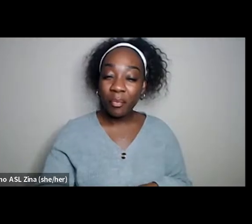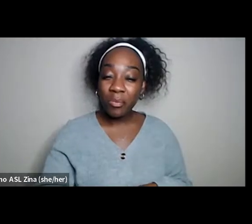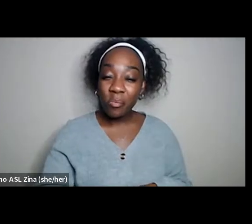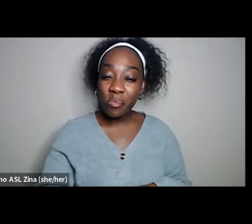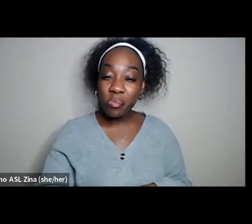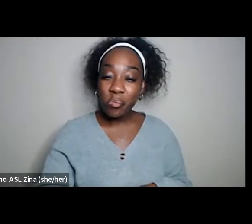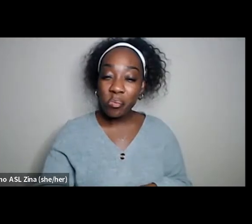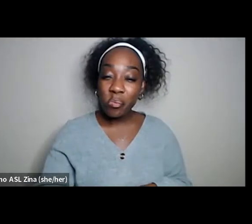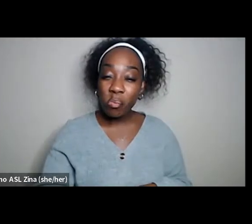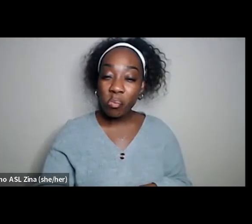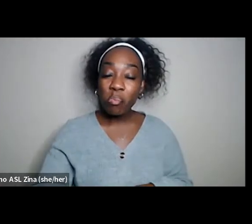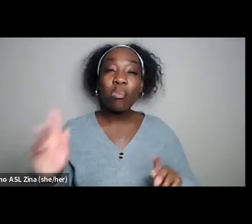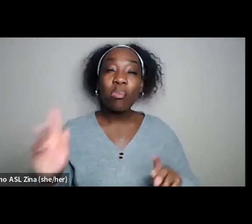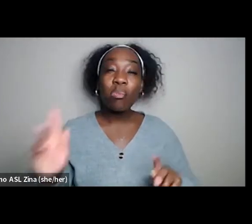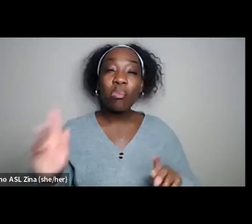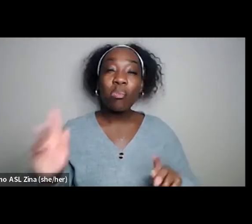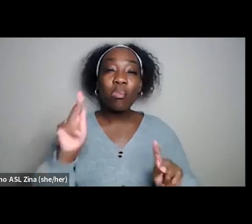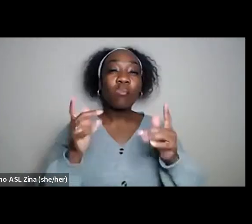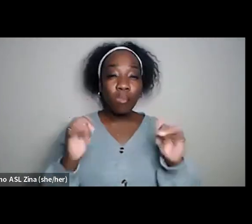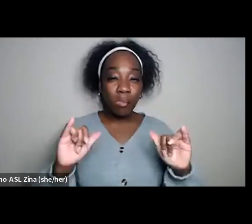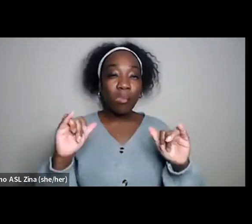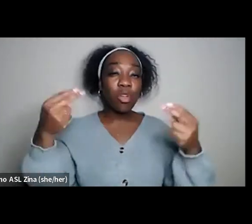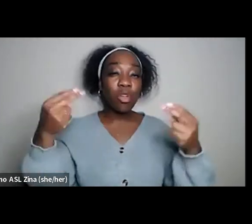So people are still coming in.